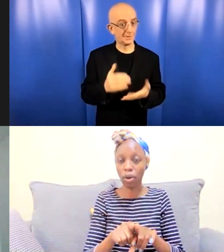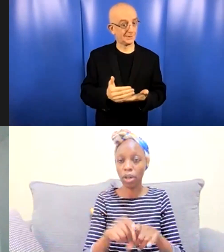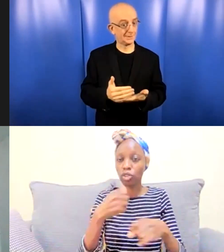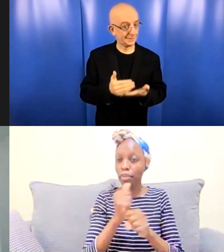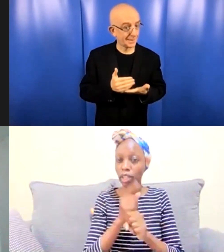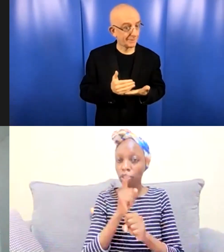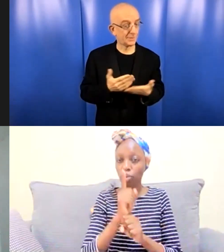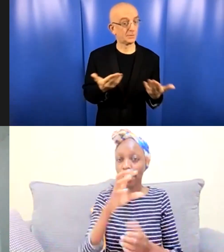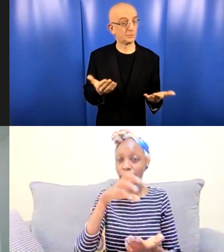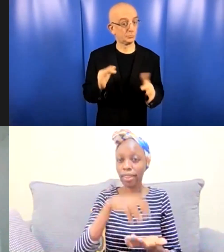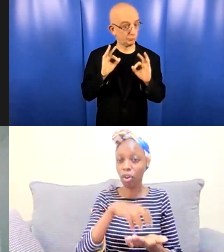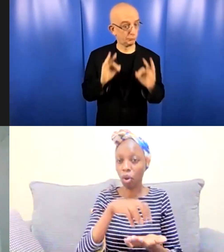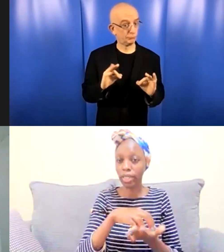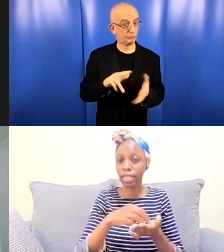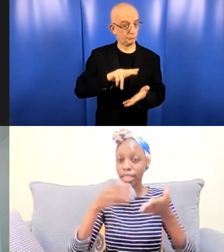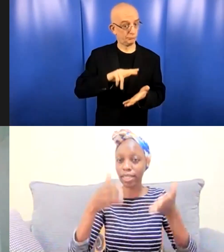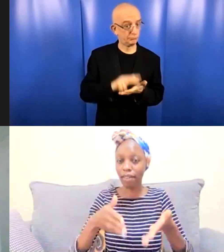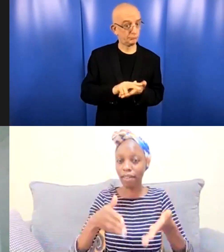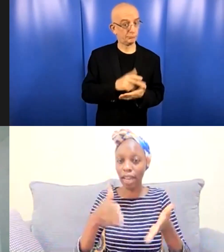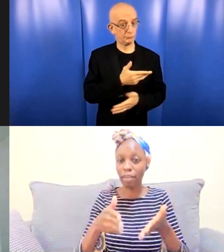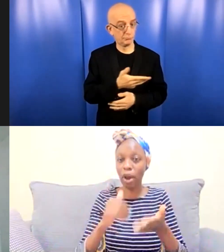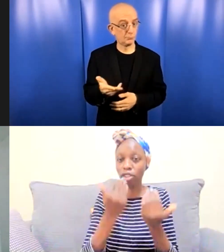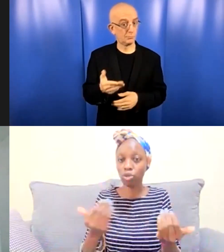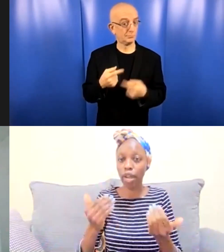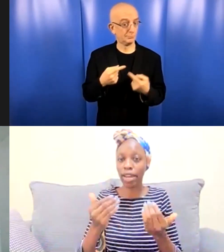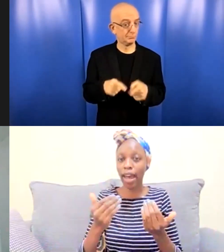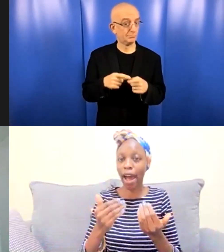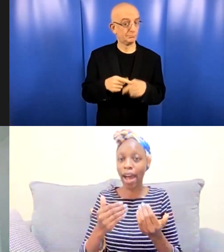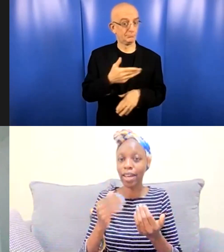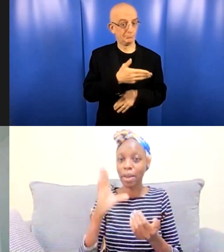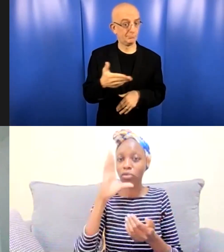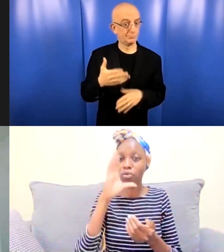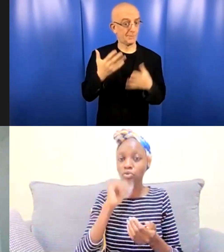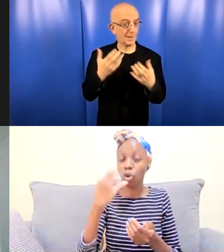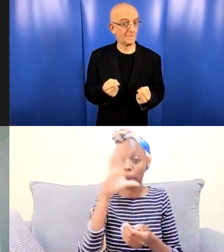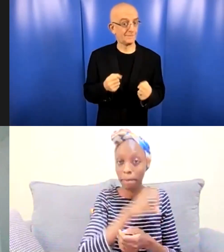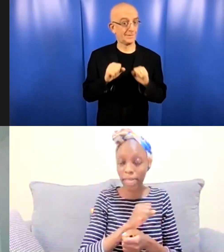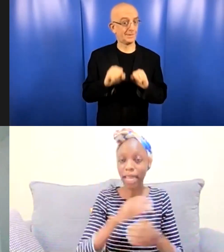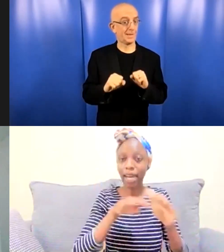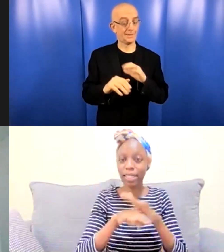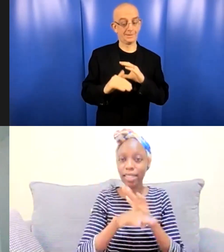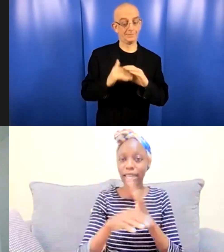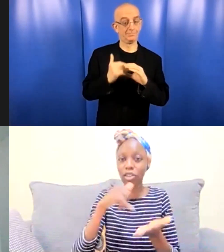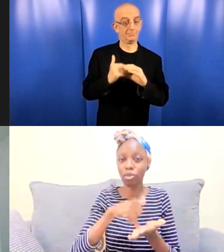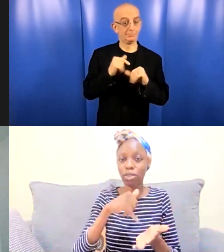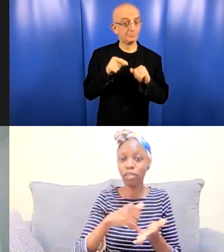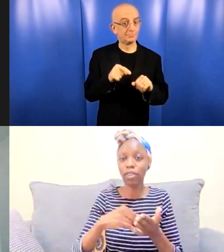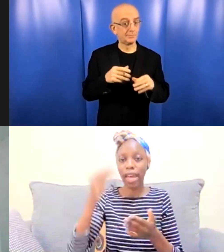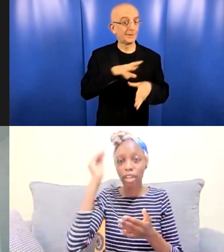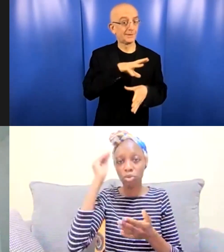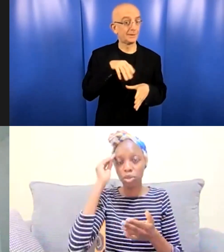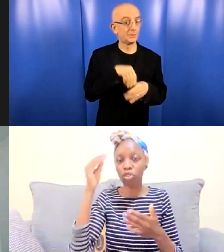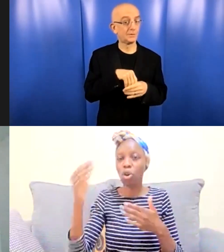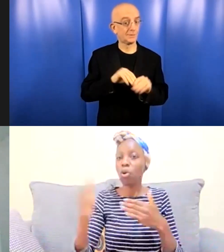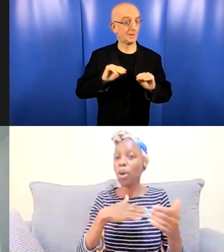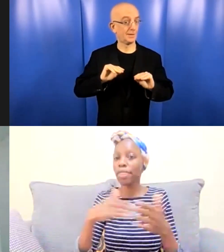left behind in accessing inclusive education, whether in physical learning